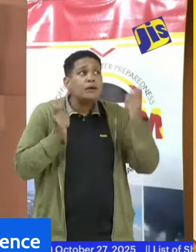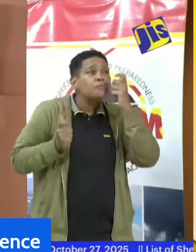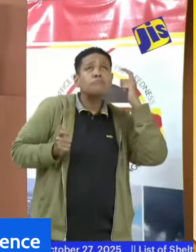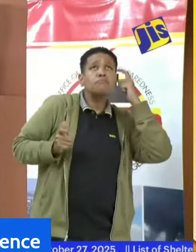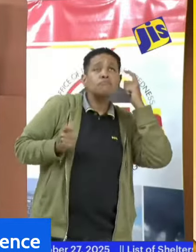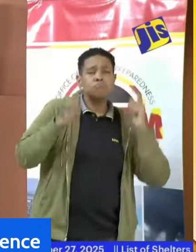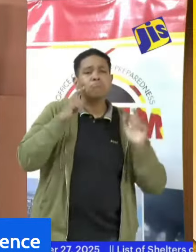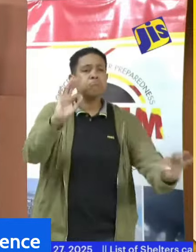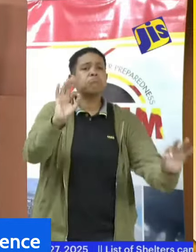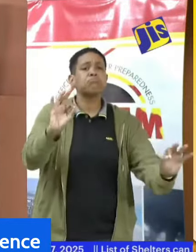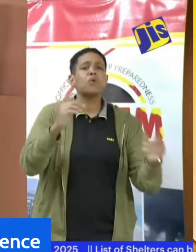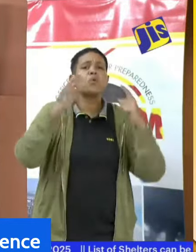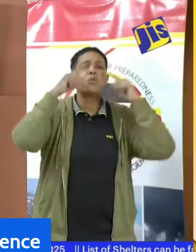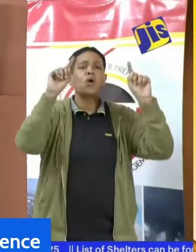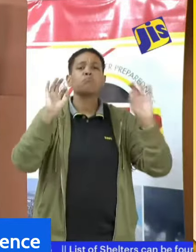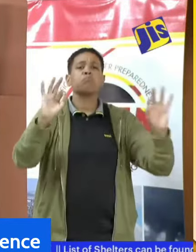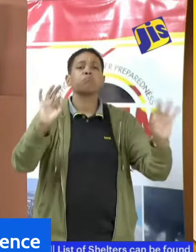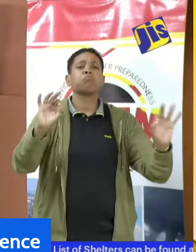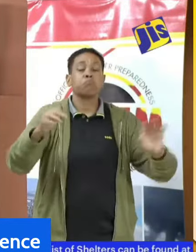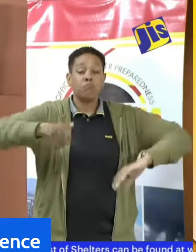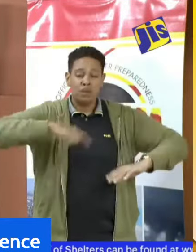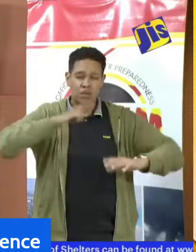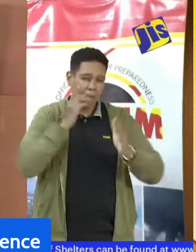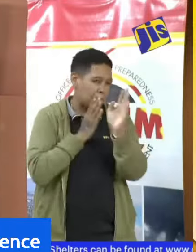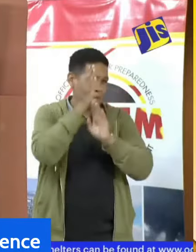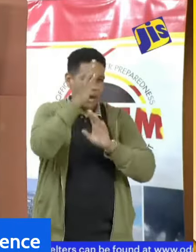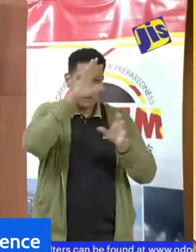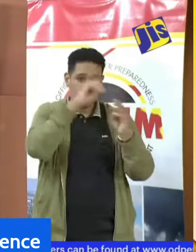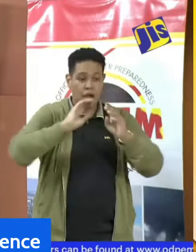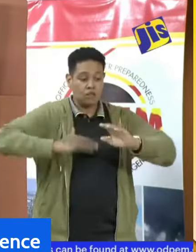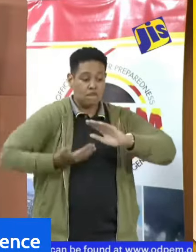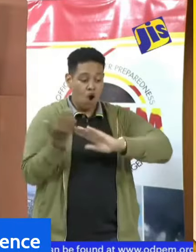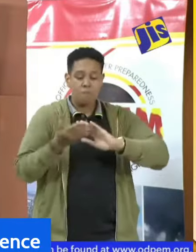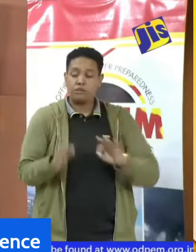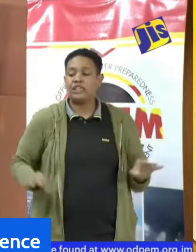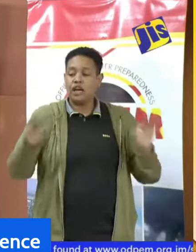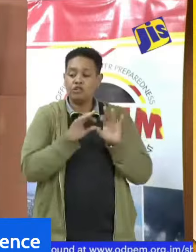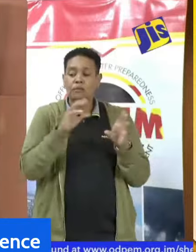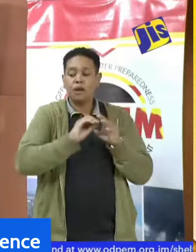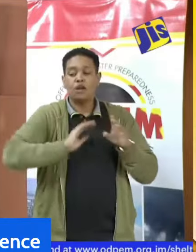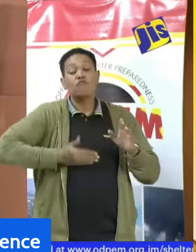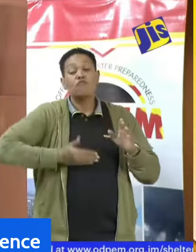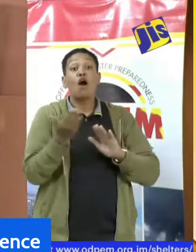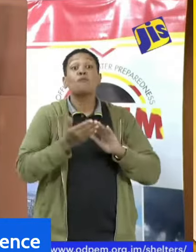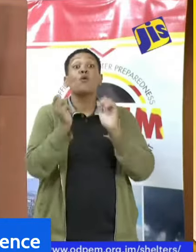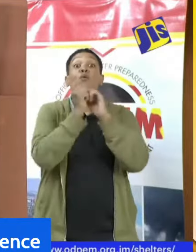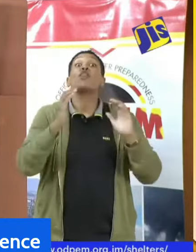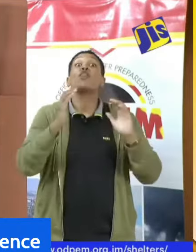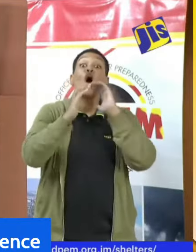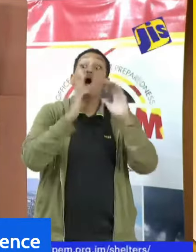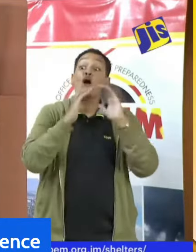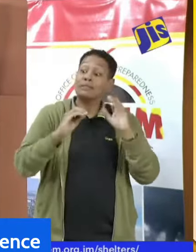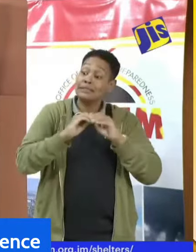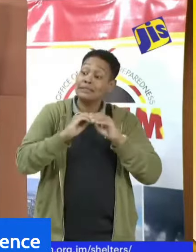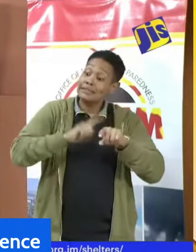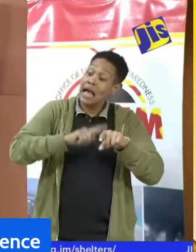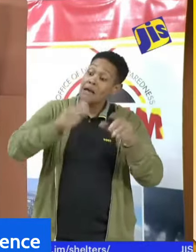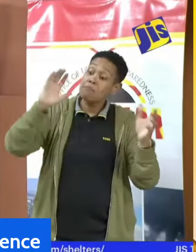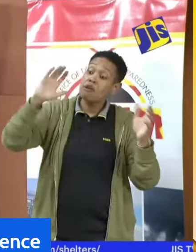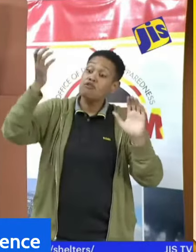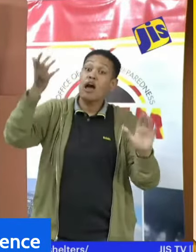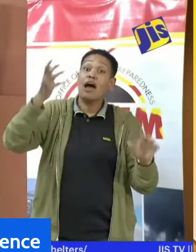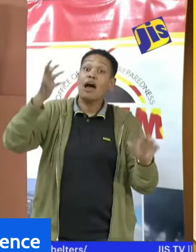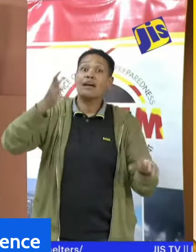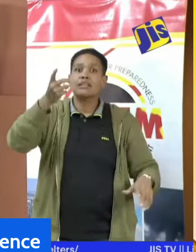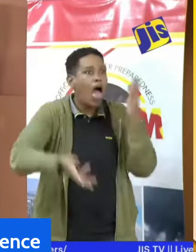that's a main part of our operation. It's a critical part of our operation, because without communication in times of crisis, you're dead in the